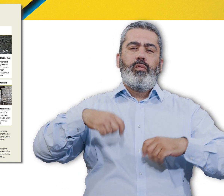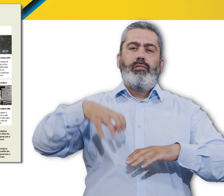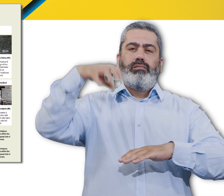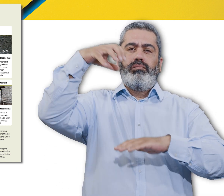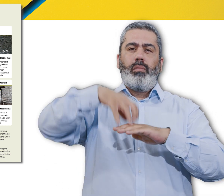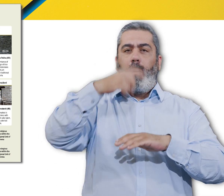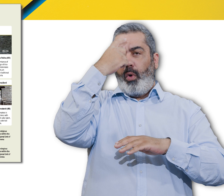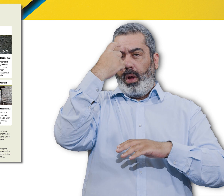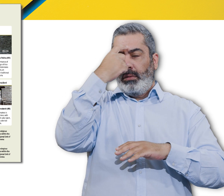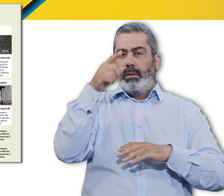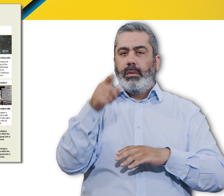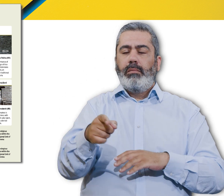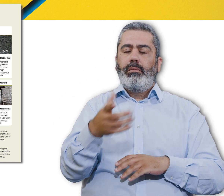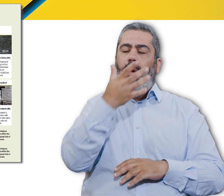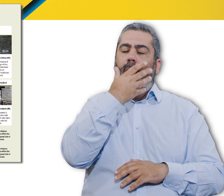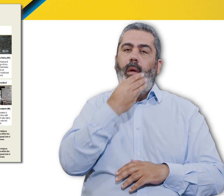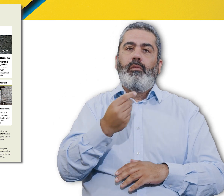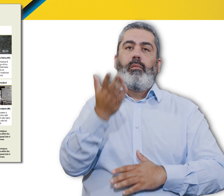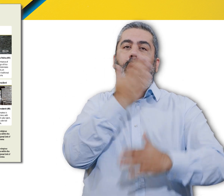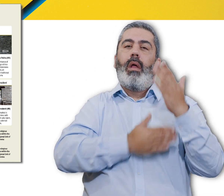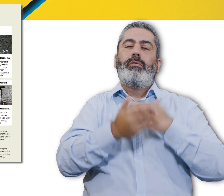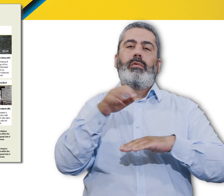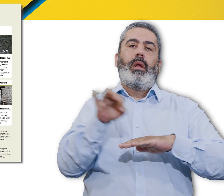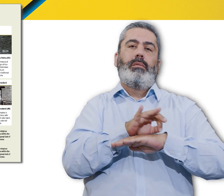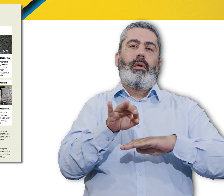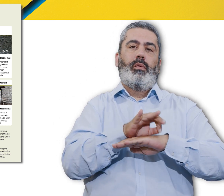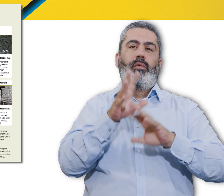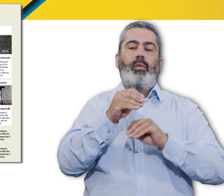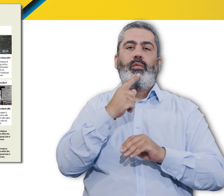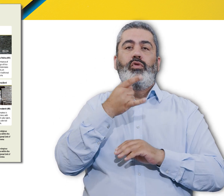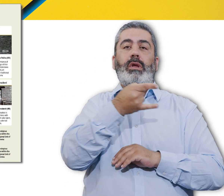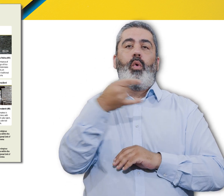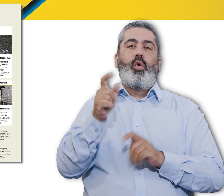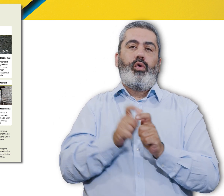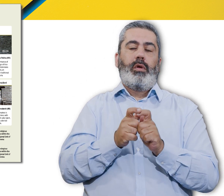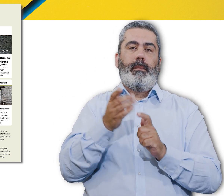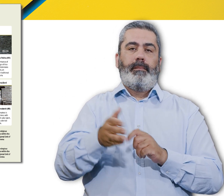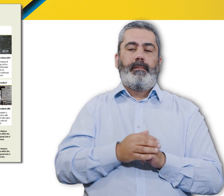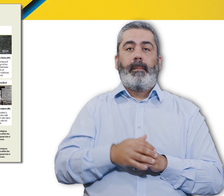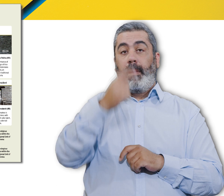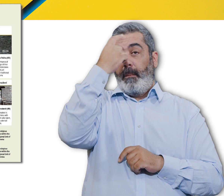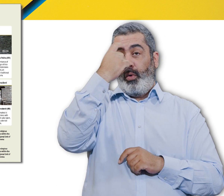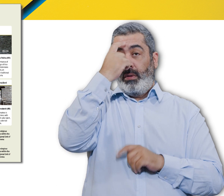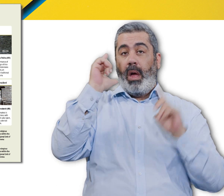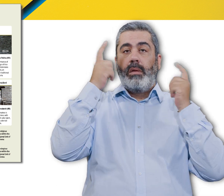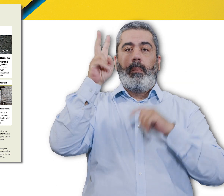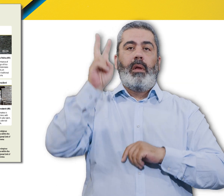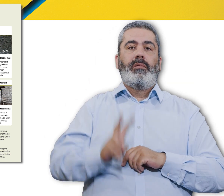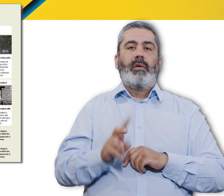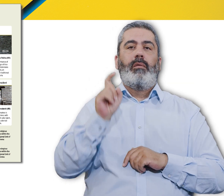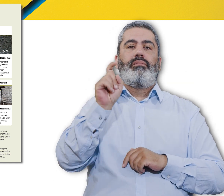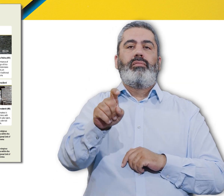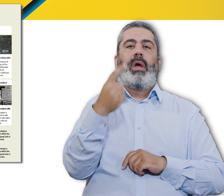Enopedina, number 90. At the entrance of the village of Enopedina, dominates this impressive monastery, an excellent example